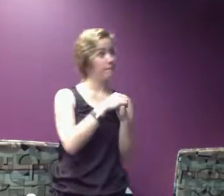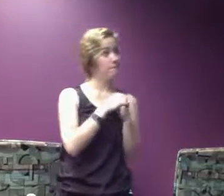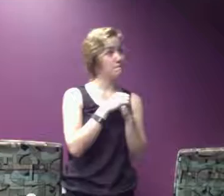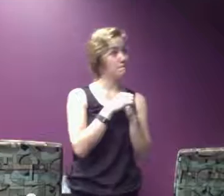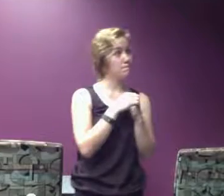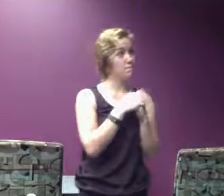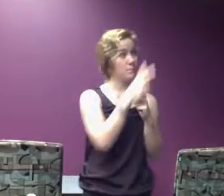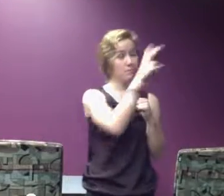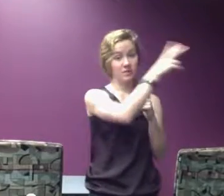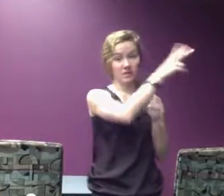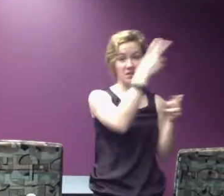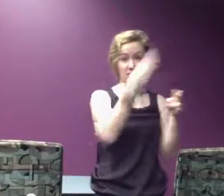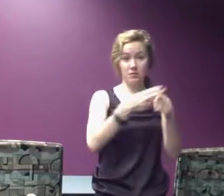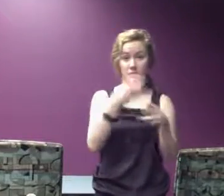You can look at the board for this part.